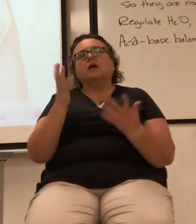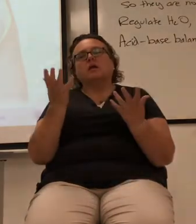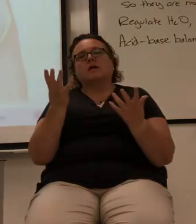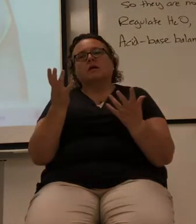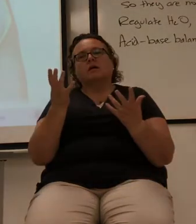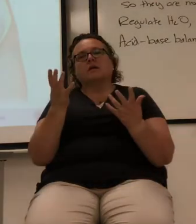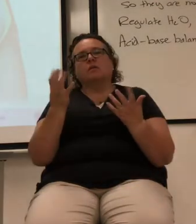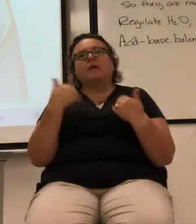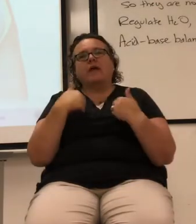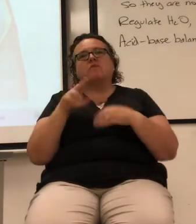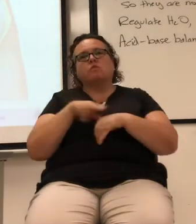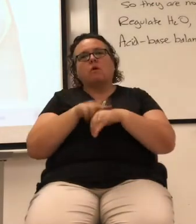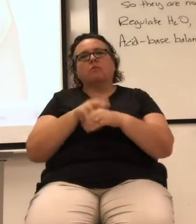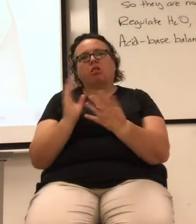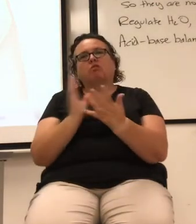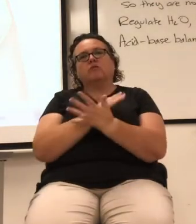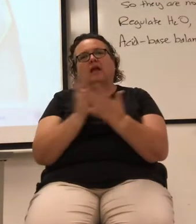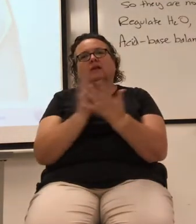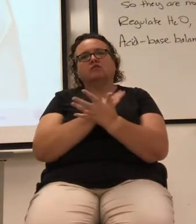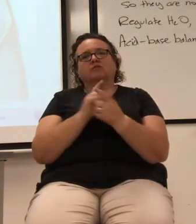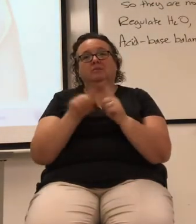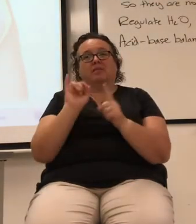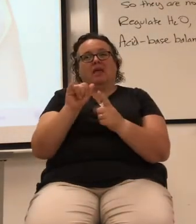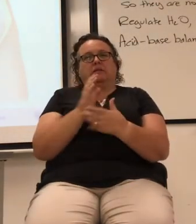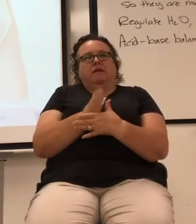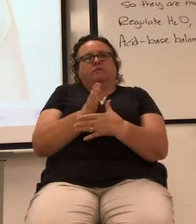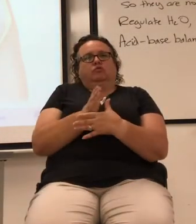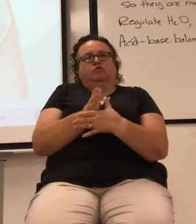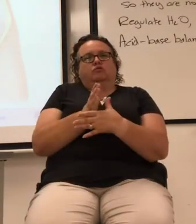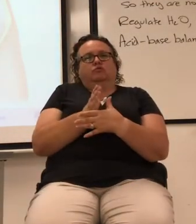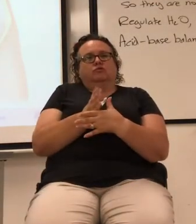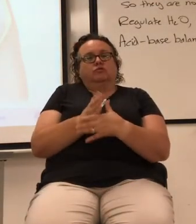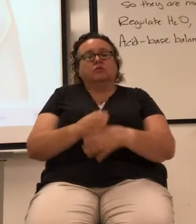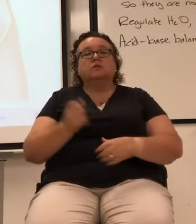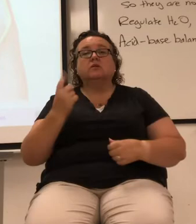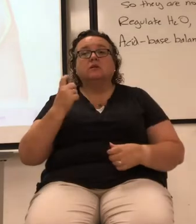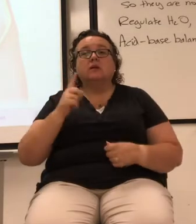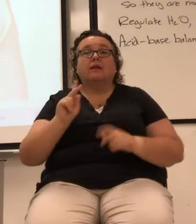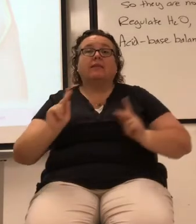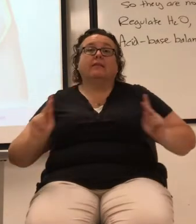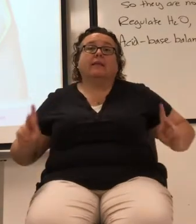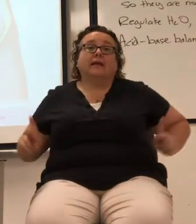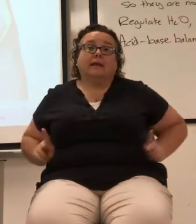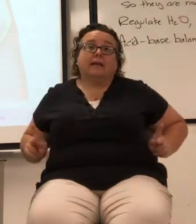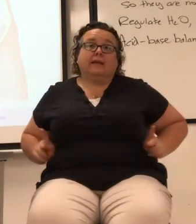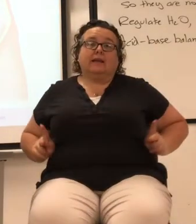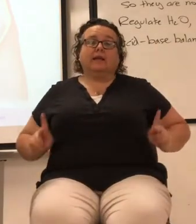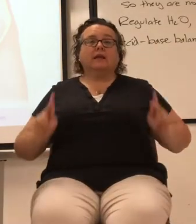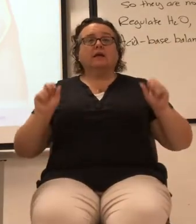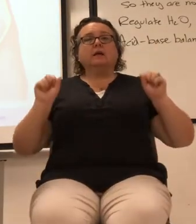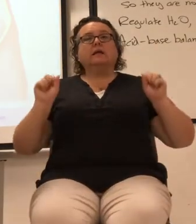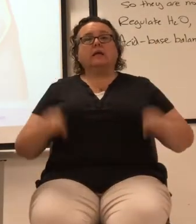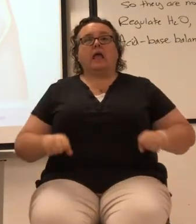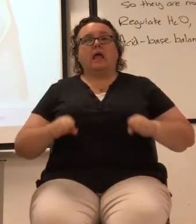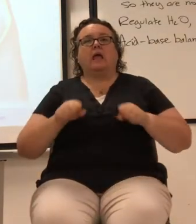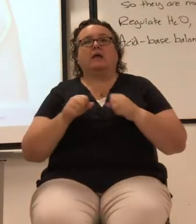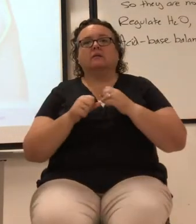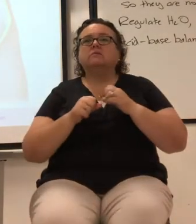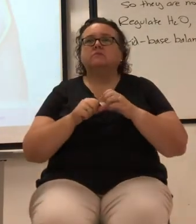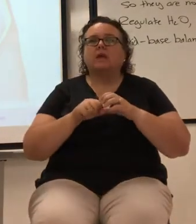know, something like that. That's the average. And the kidney can excrete